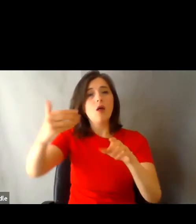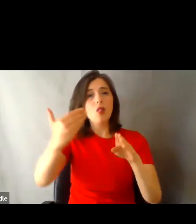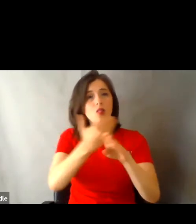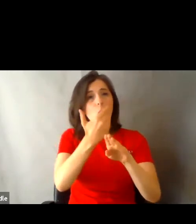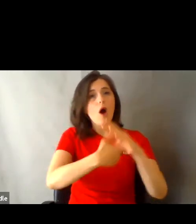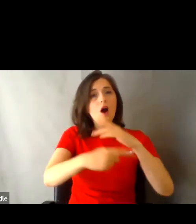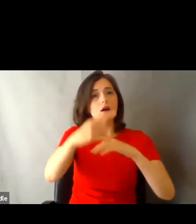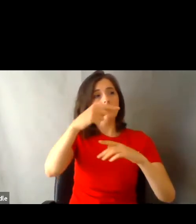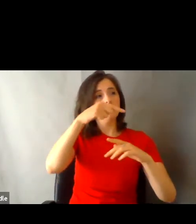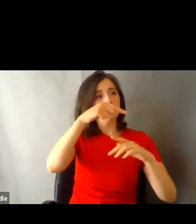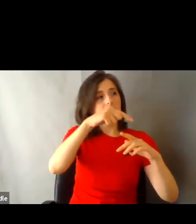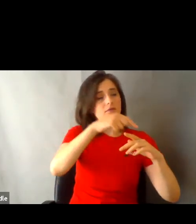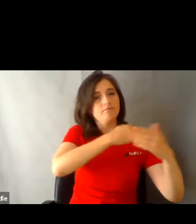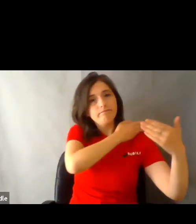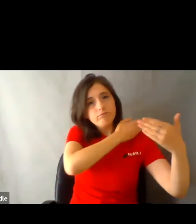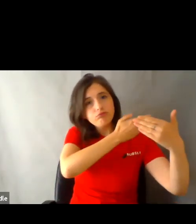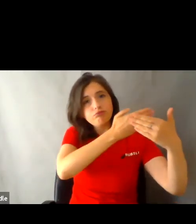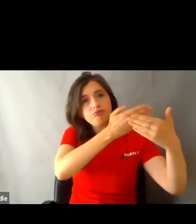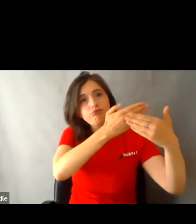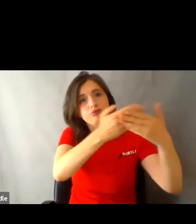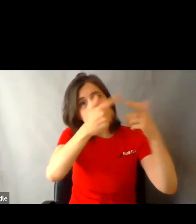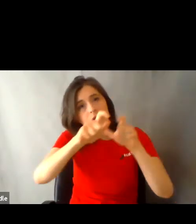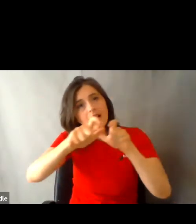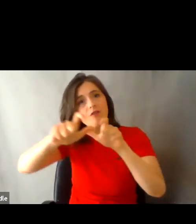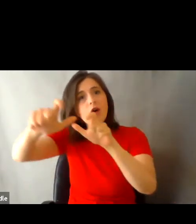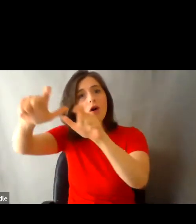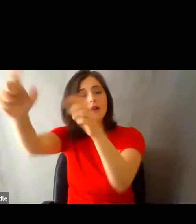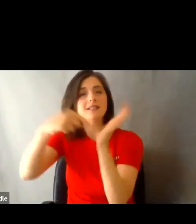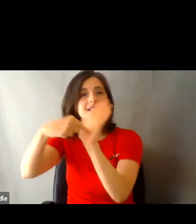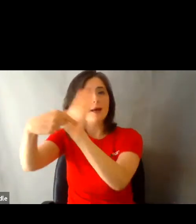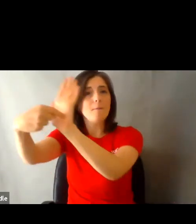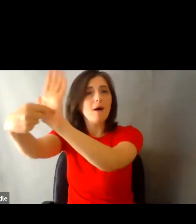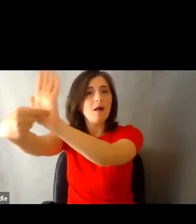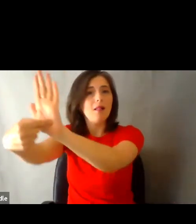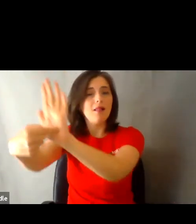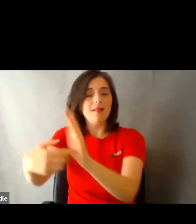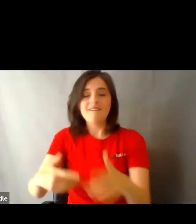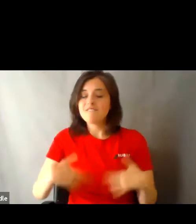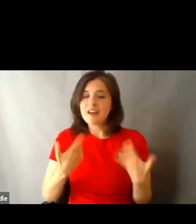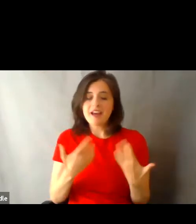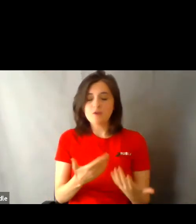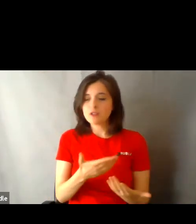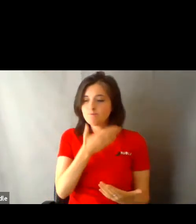Sean's done and carry on that example. It was a privilege to put